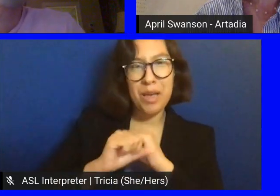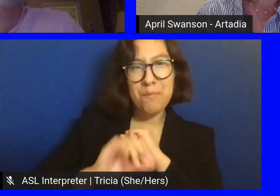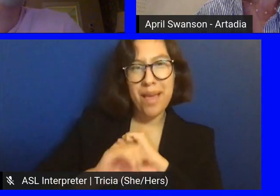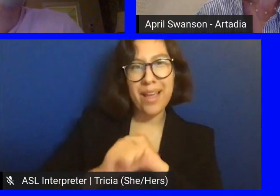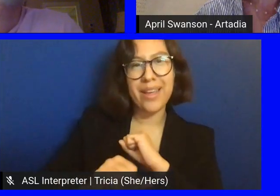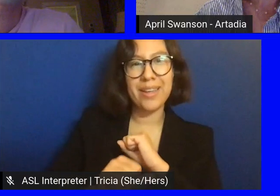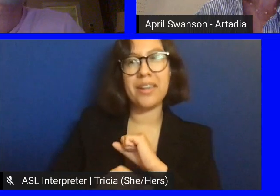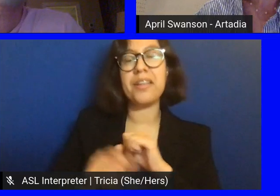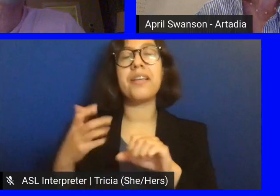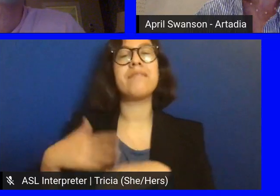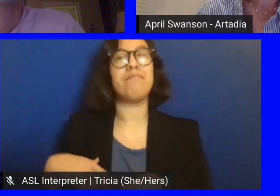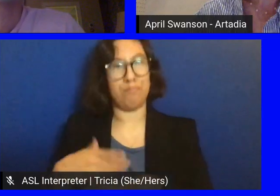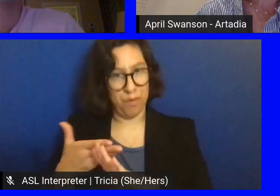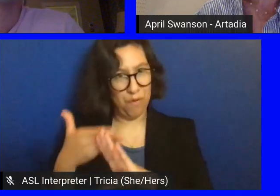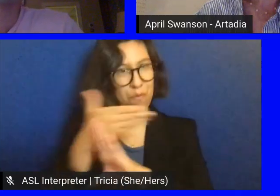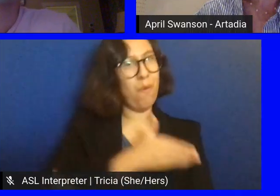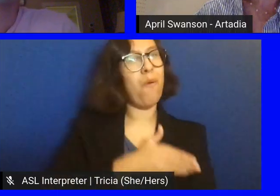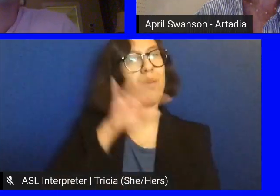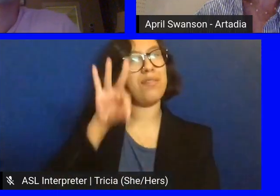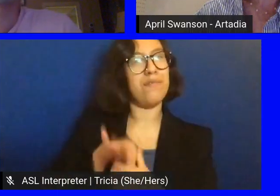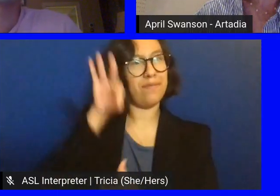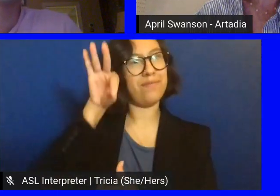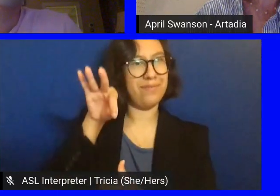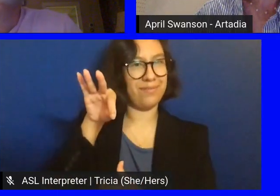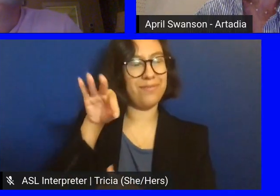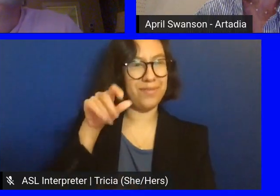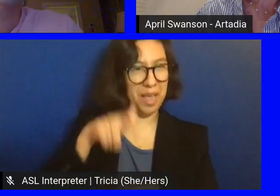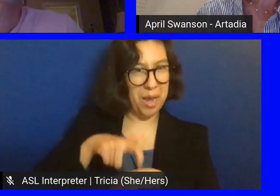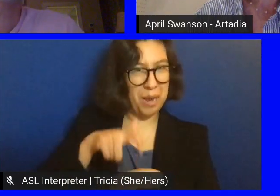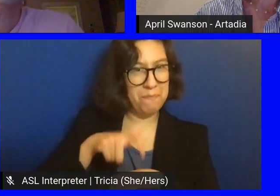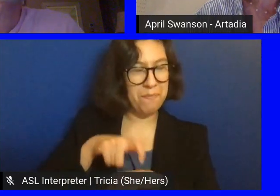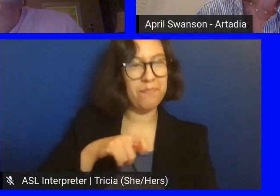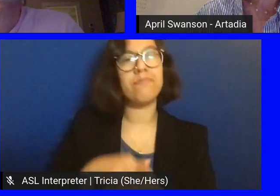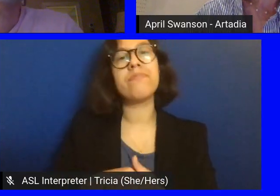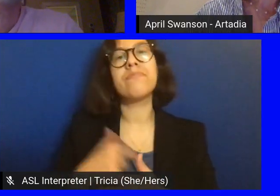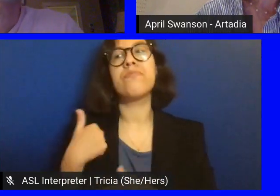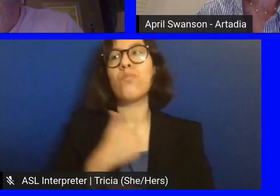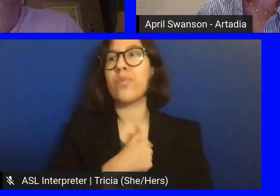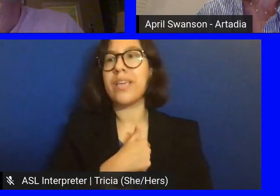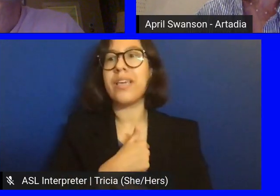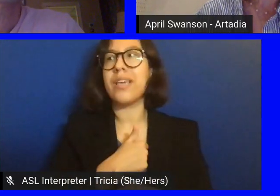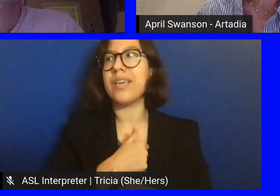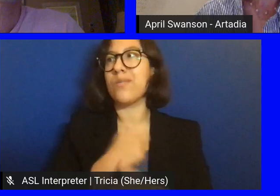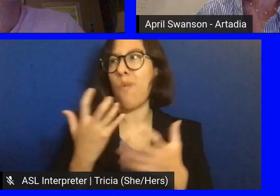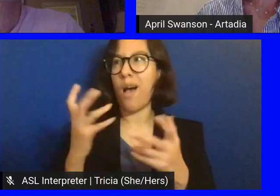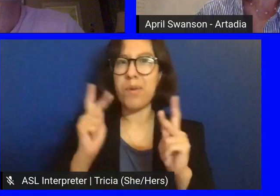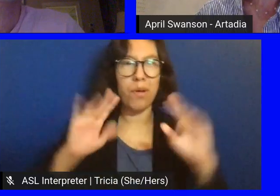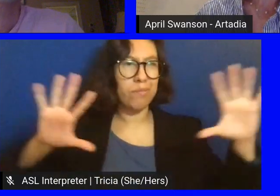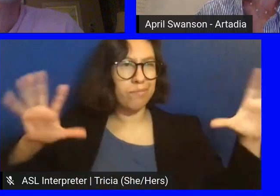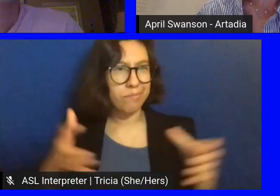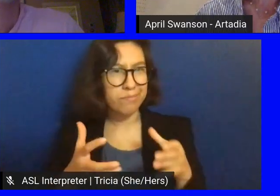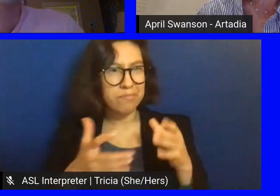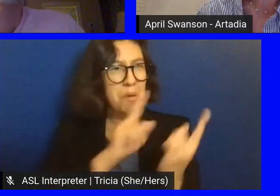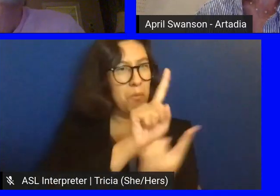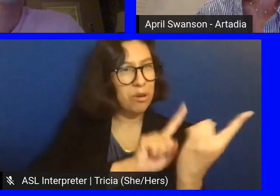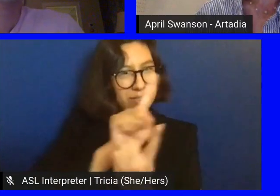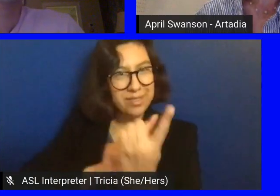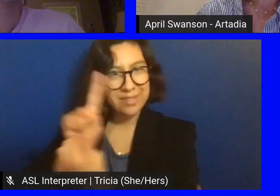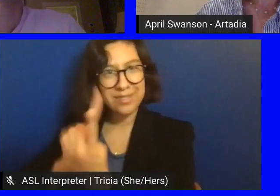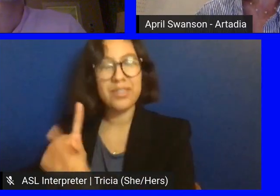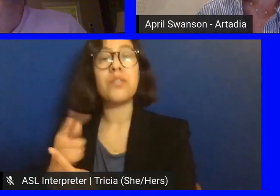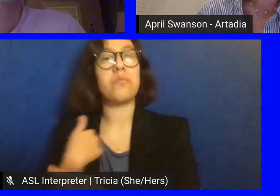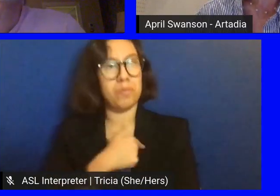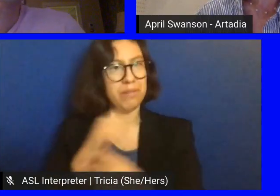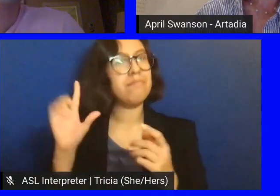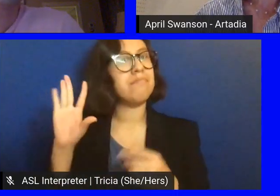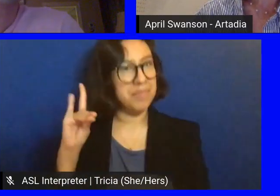of the 2020 election, was that we wanted to bring everybody together in person. So we did that.